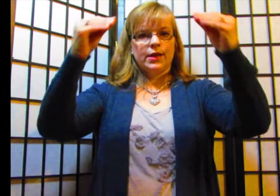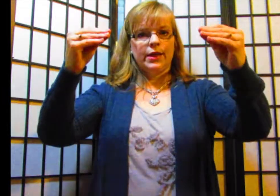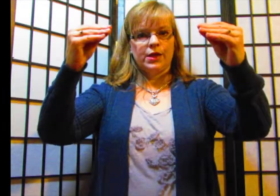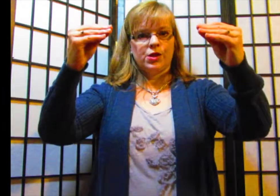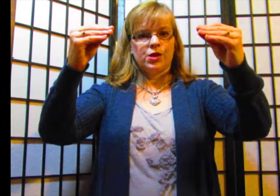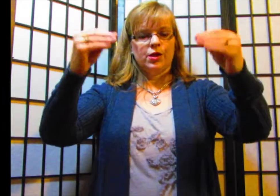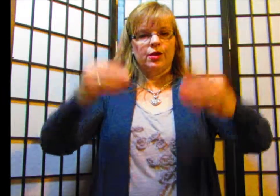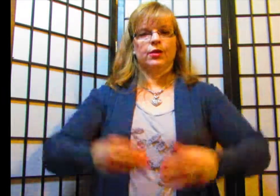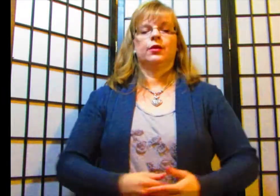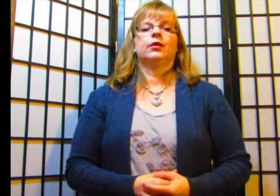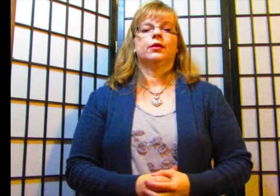Teach.